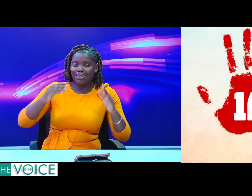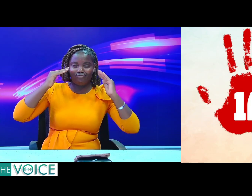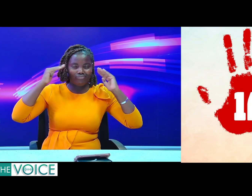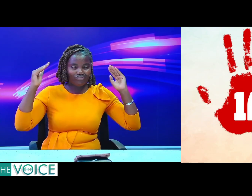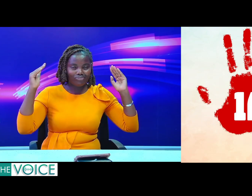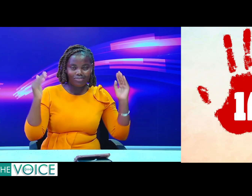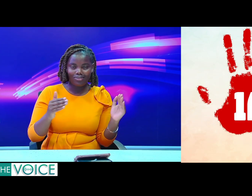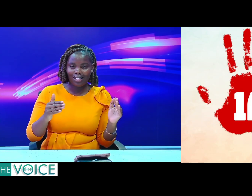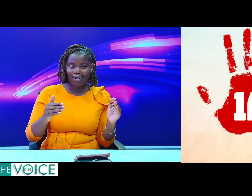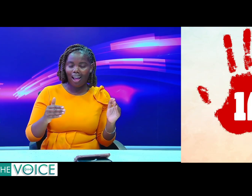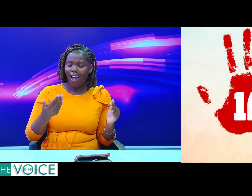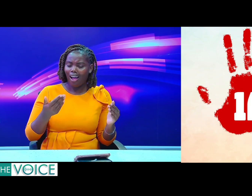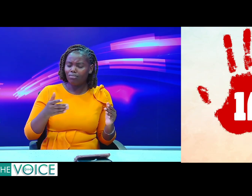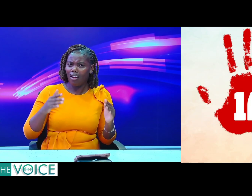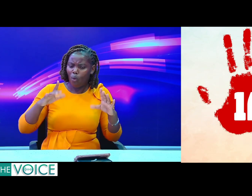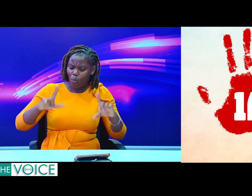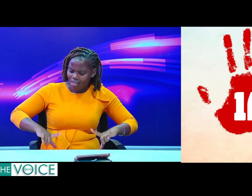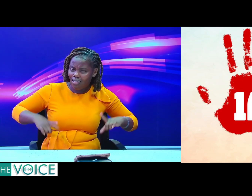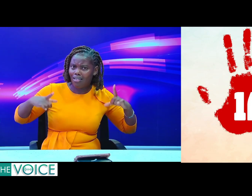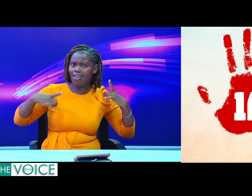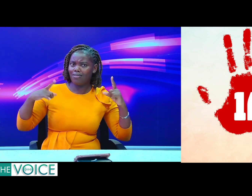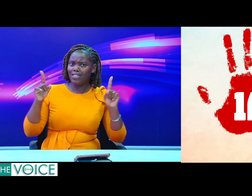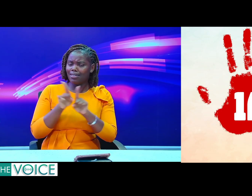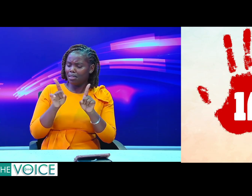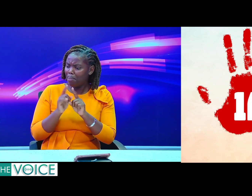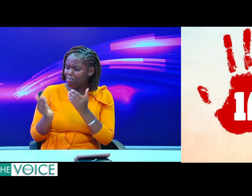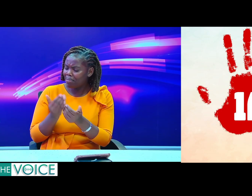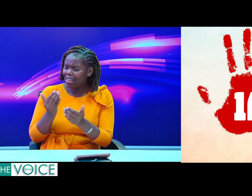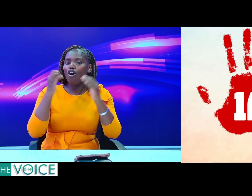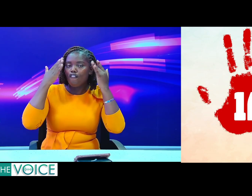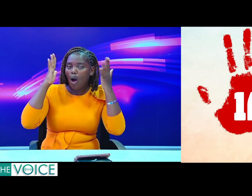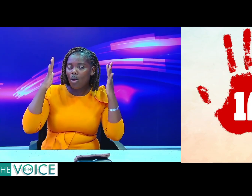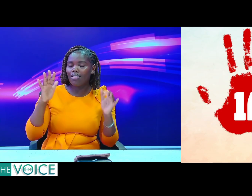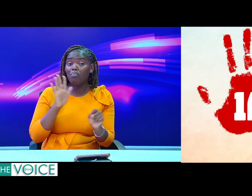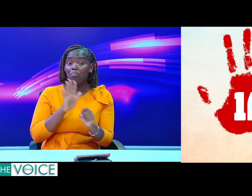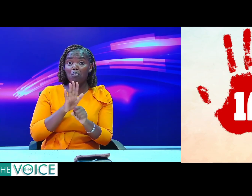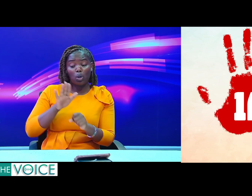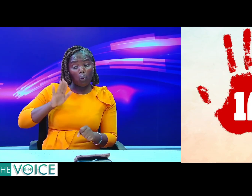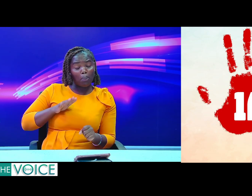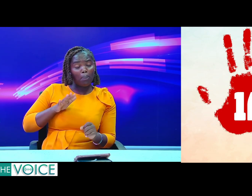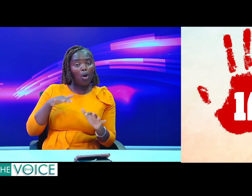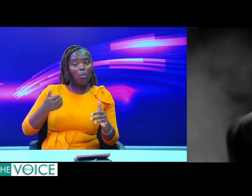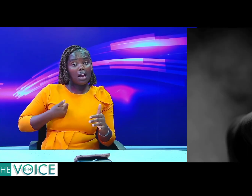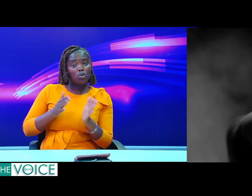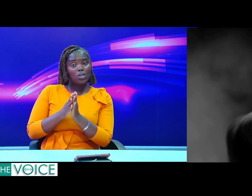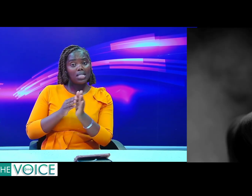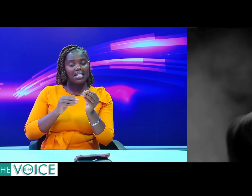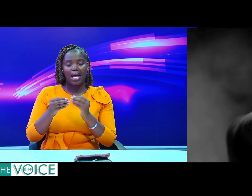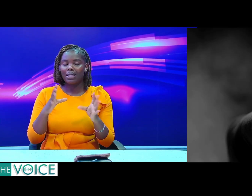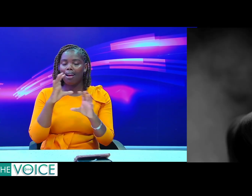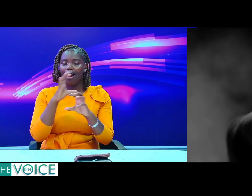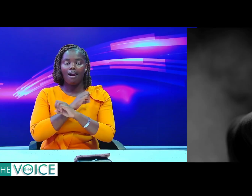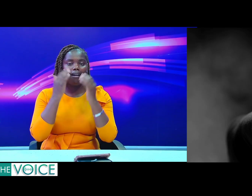disability just as you treat other people without disability as well, because they have their lives to live. Now you're reporting and your information now is being shared